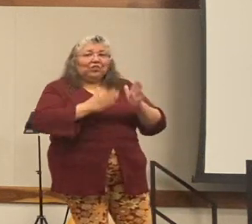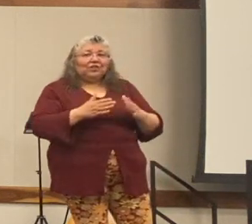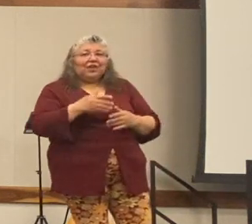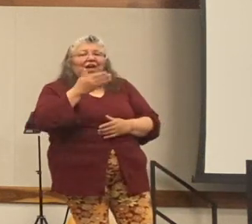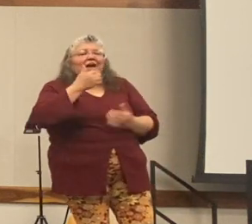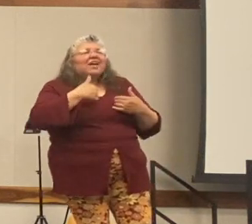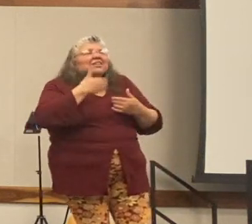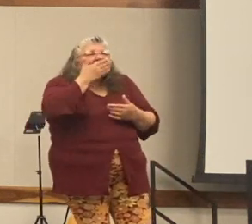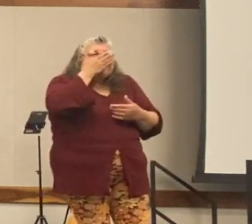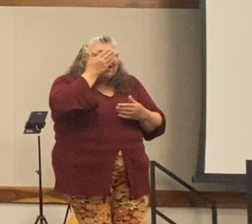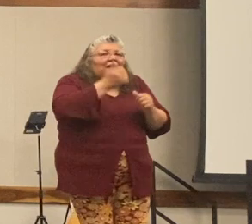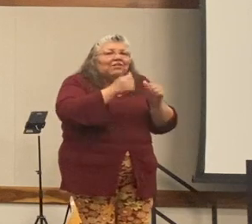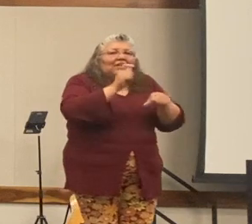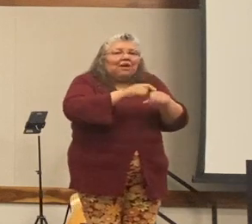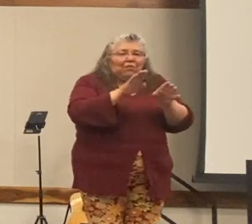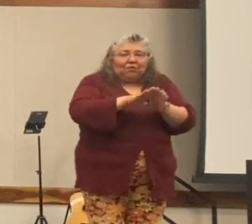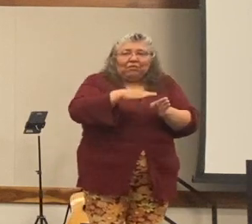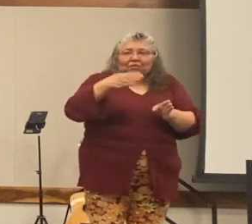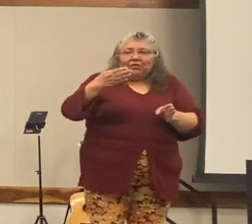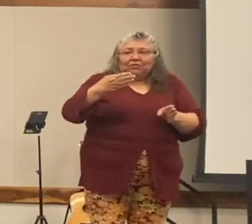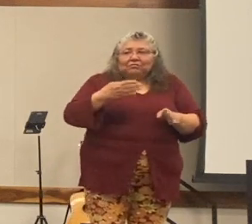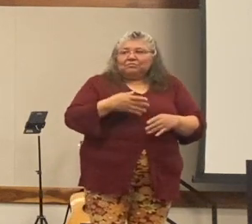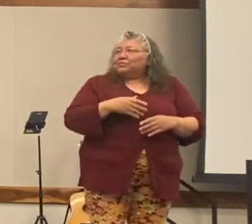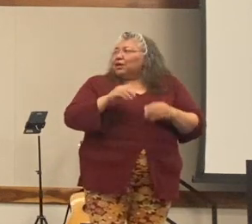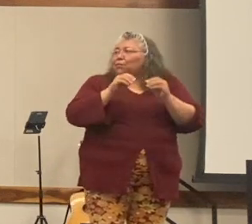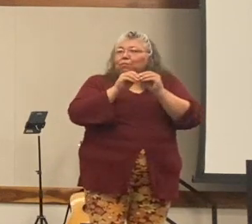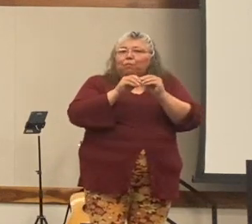smell. And man, every time you opened up that cooler, it was like,